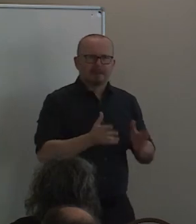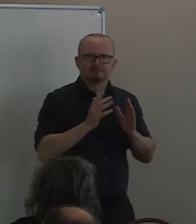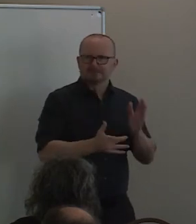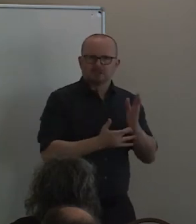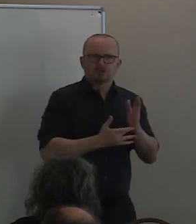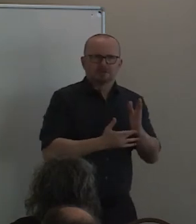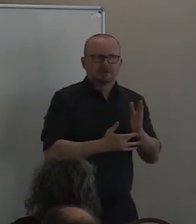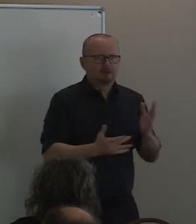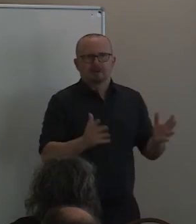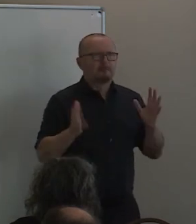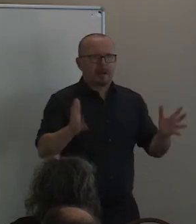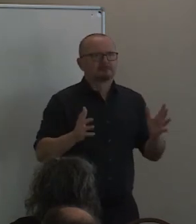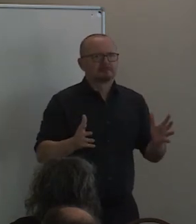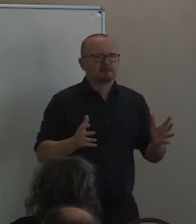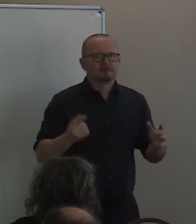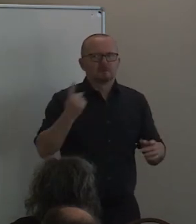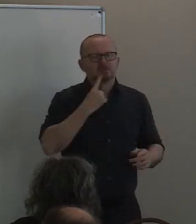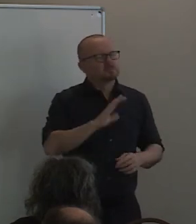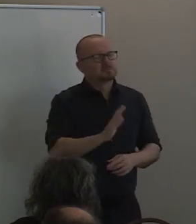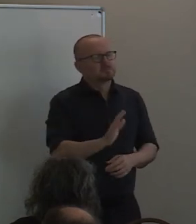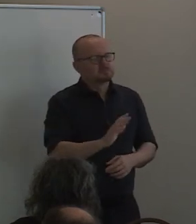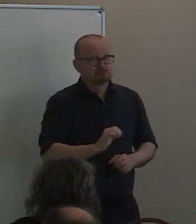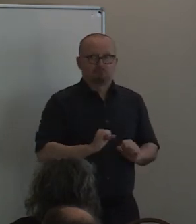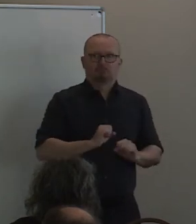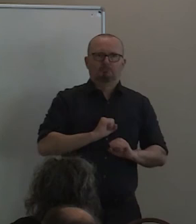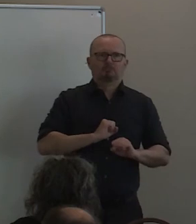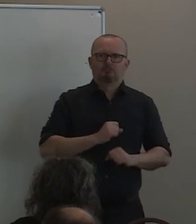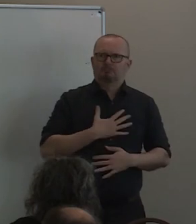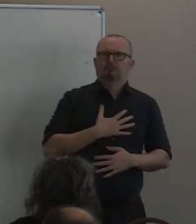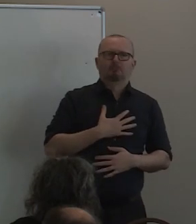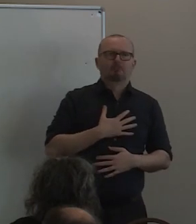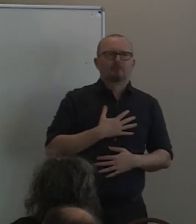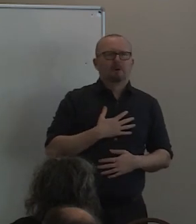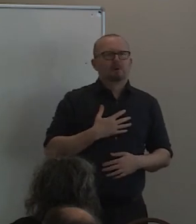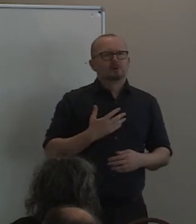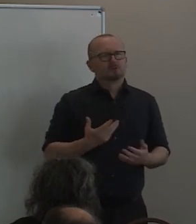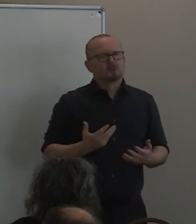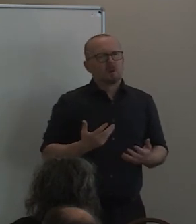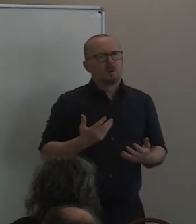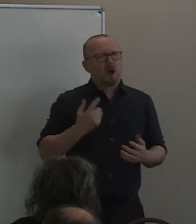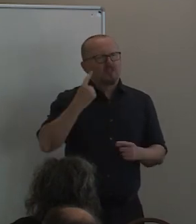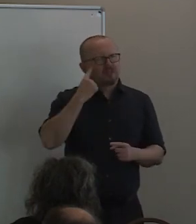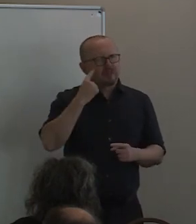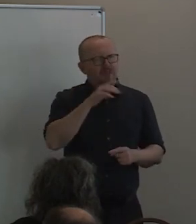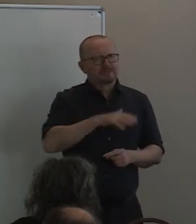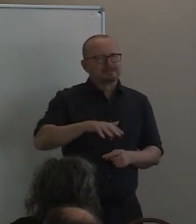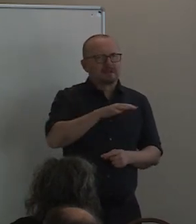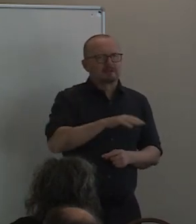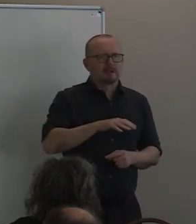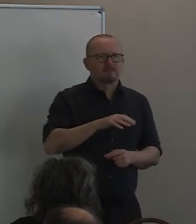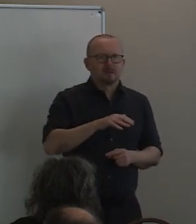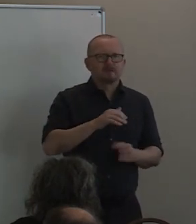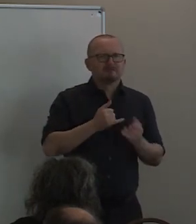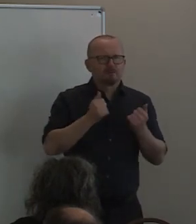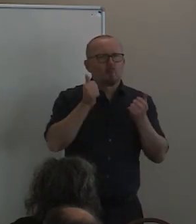basis of its existence is technology is a solution. You've got to use technology. And I think this sector is very kind of wise in that